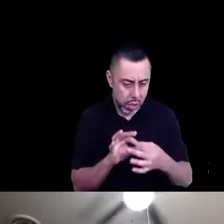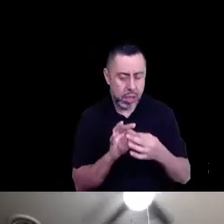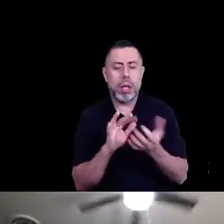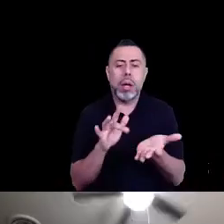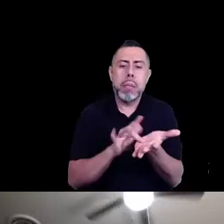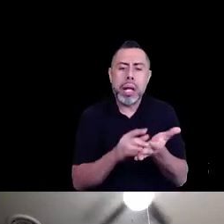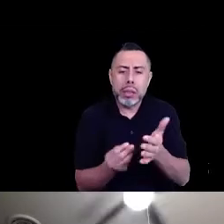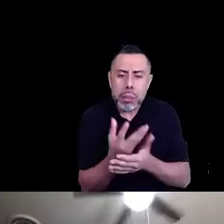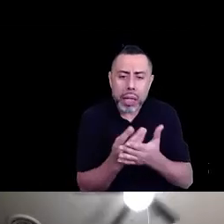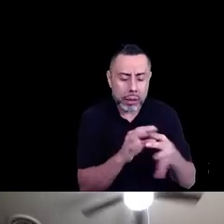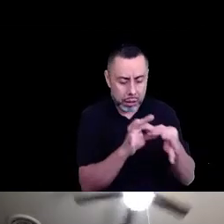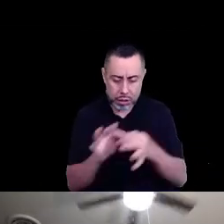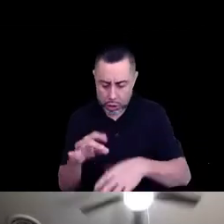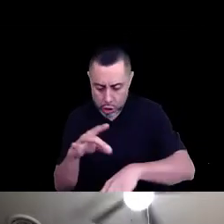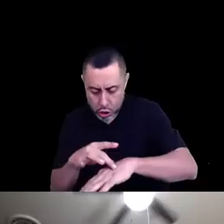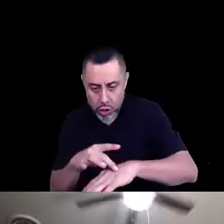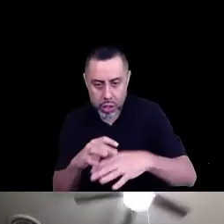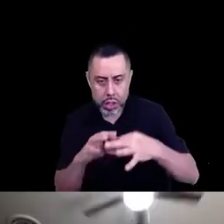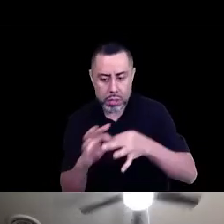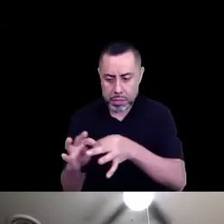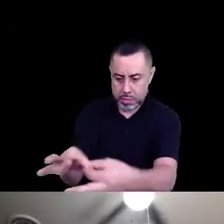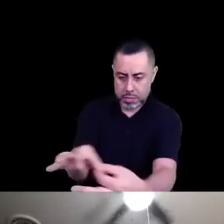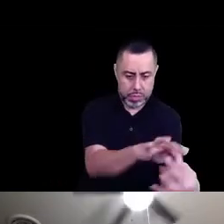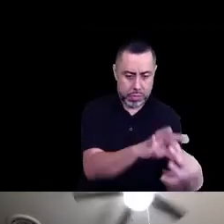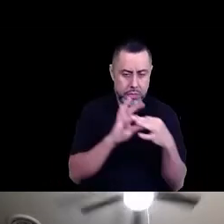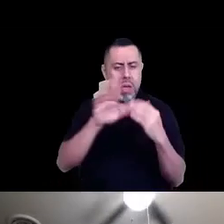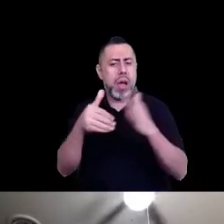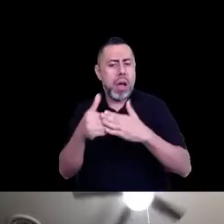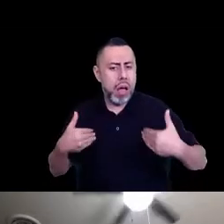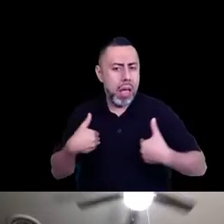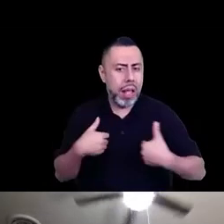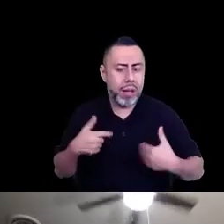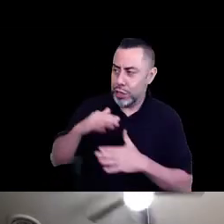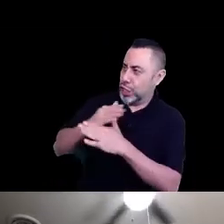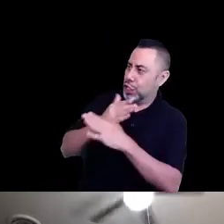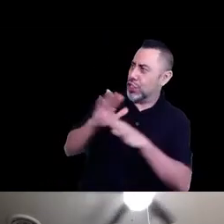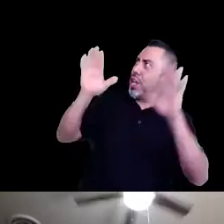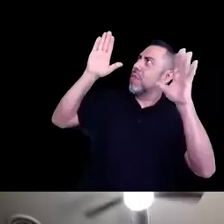the earth, with all of the creatures that we share this wonderful creation with.